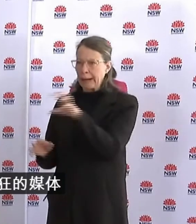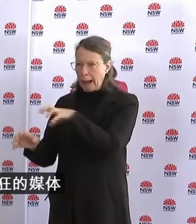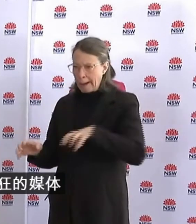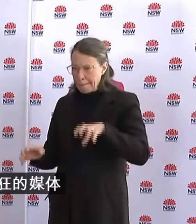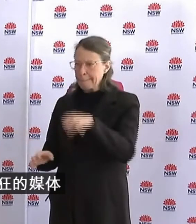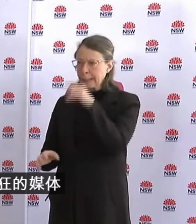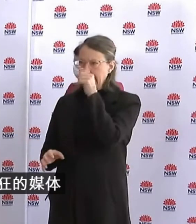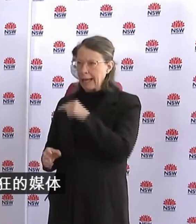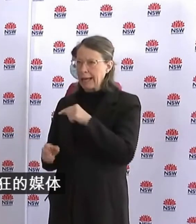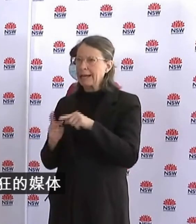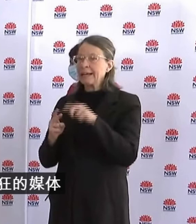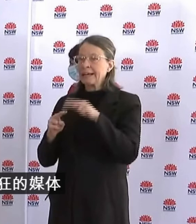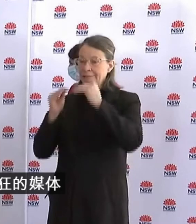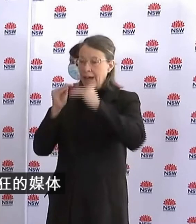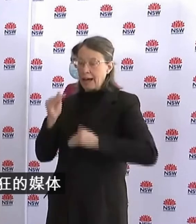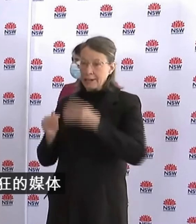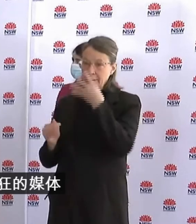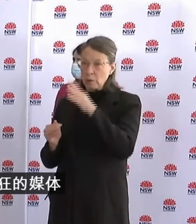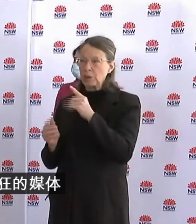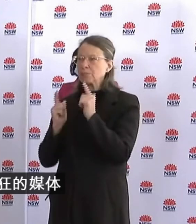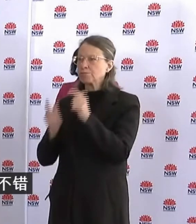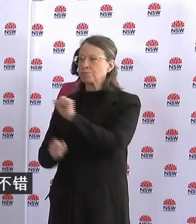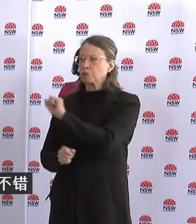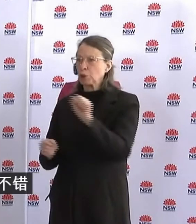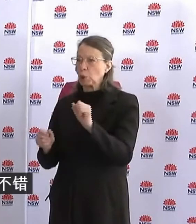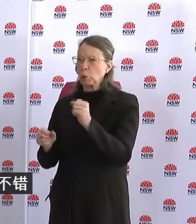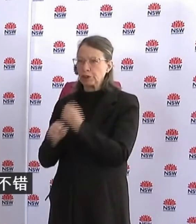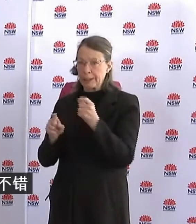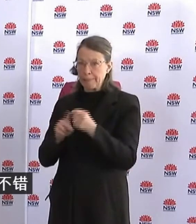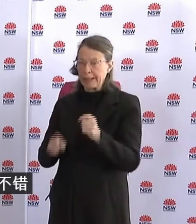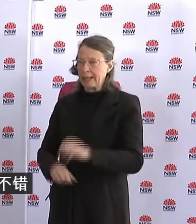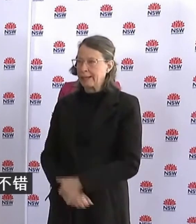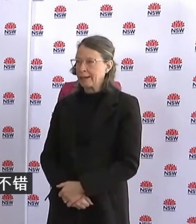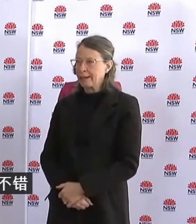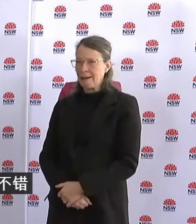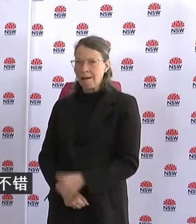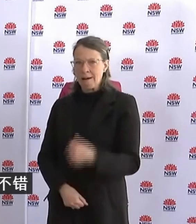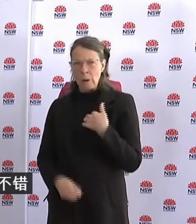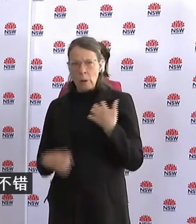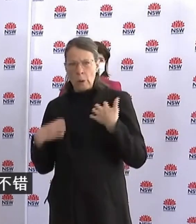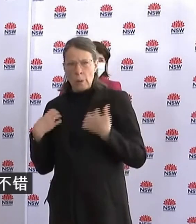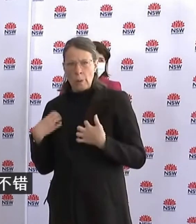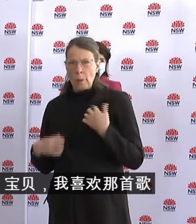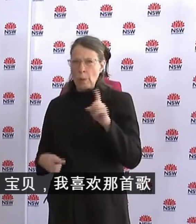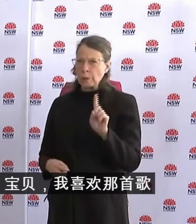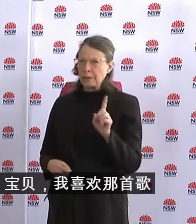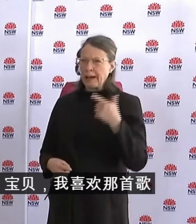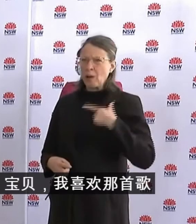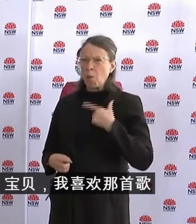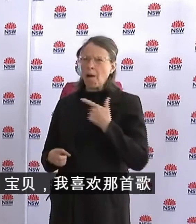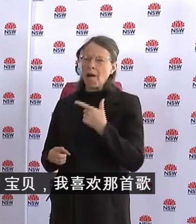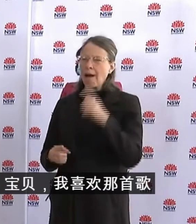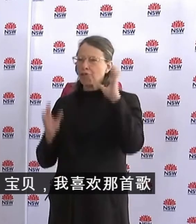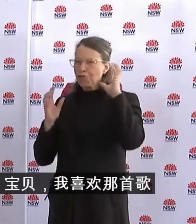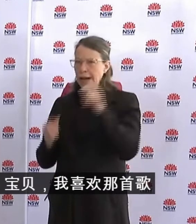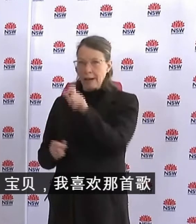encourage everybody, including the media. I was ecstatic to hear that Kyle and Jackie O have been doing their bit. Well, Kyle's done his bit